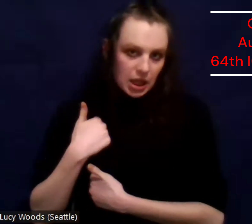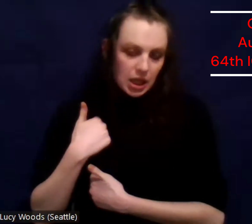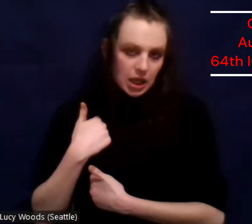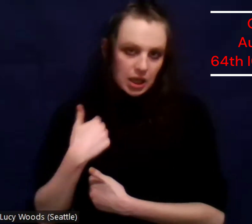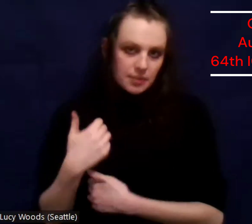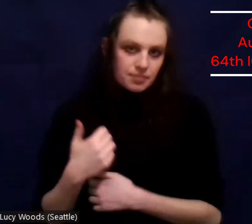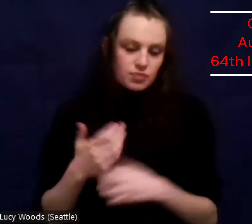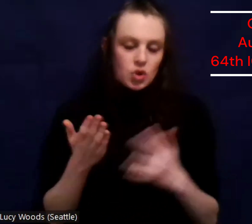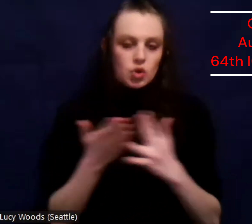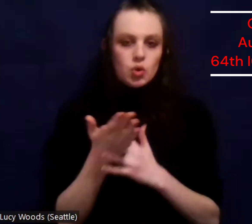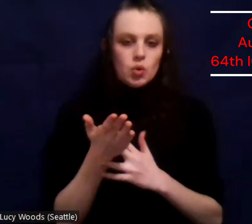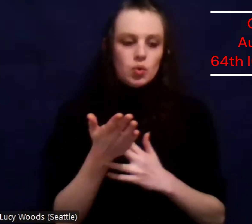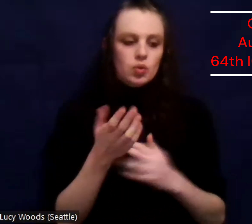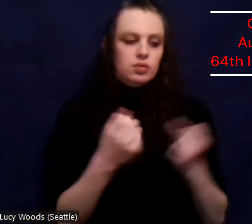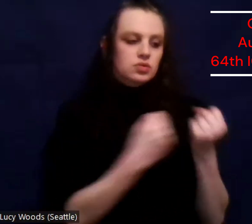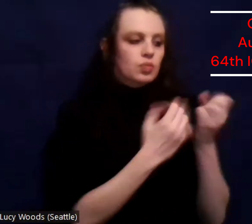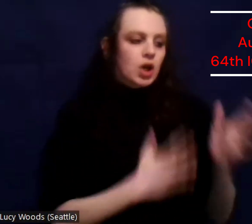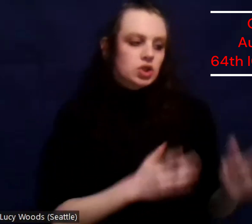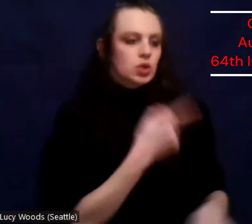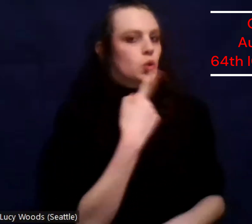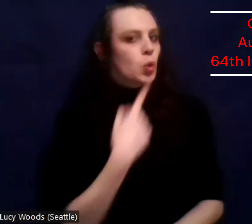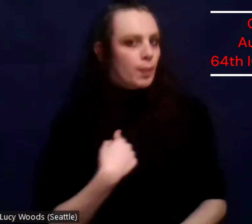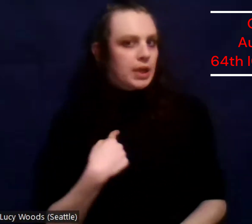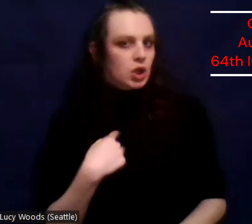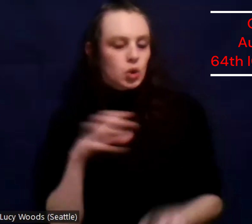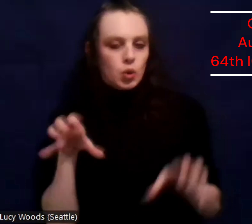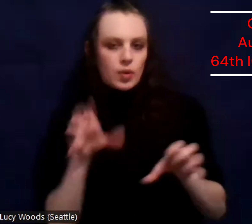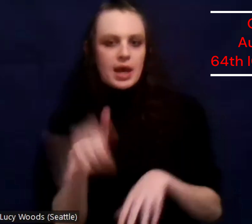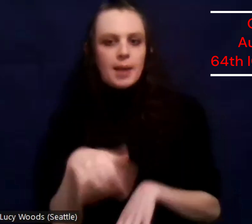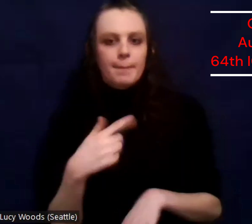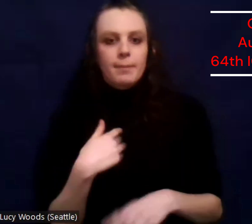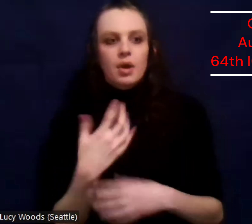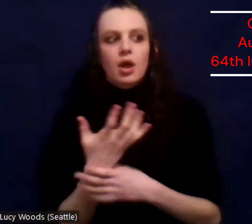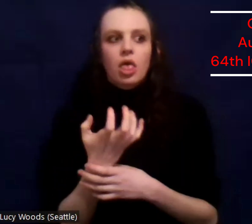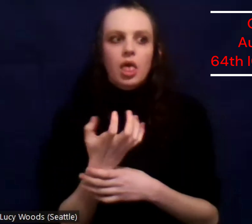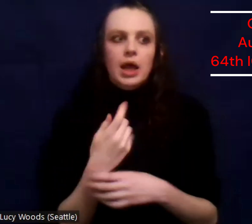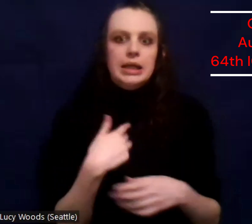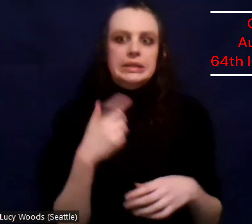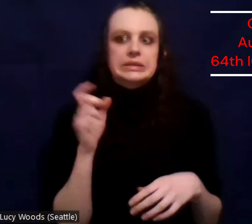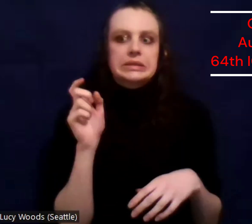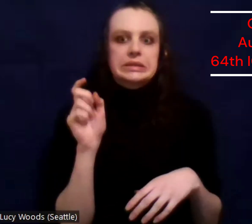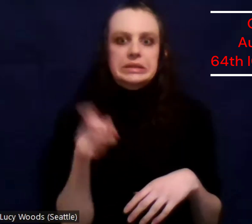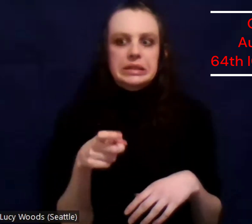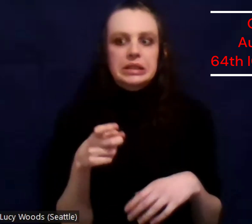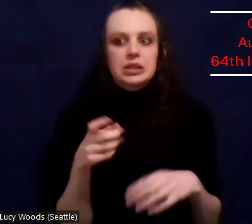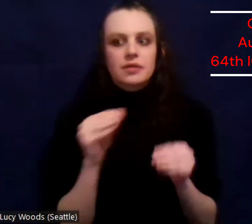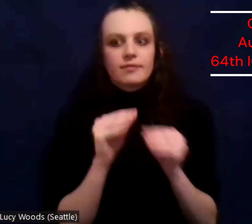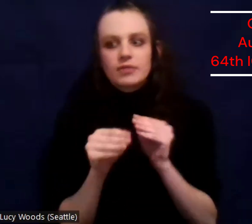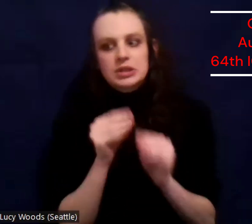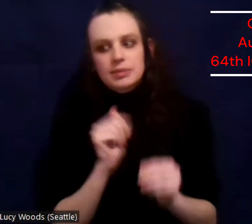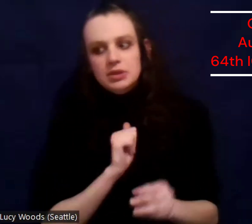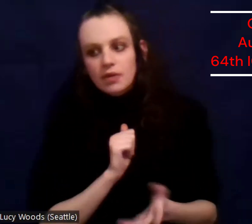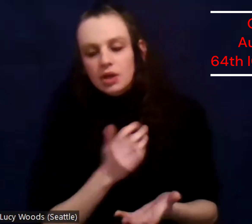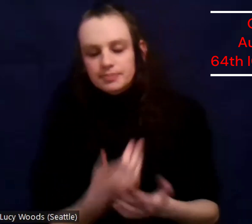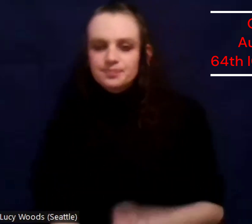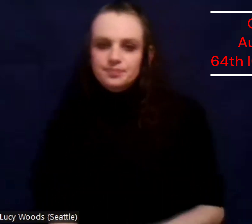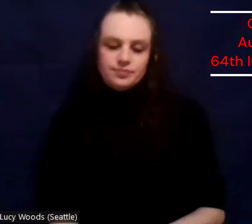of a sponsor who forced me to do those things, and my desperation to do those things.